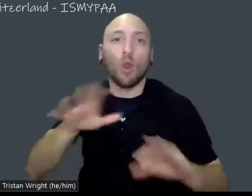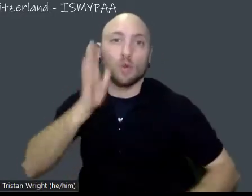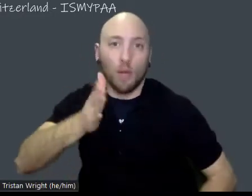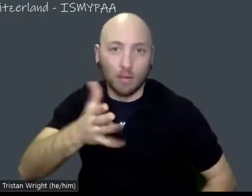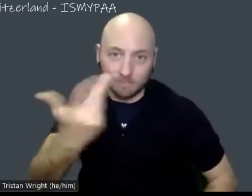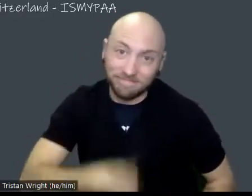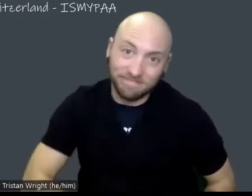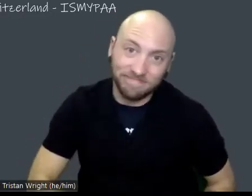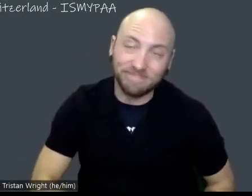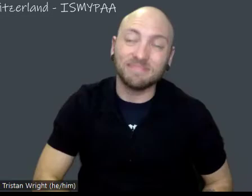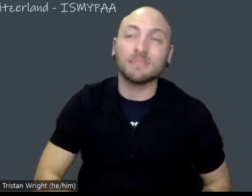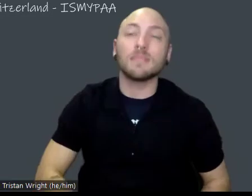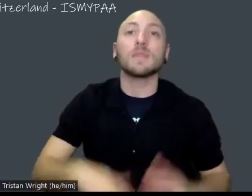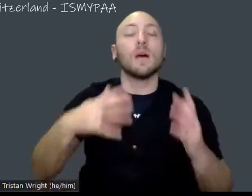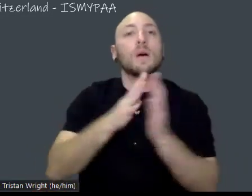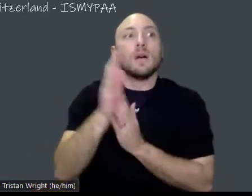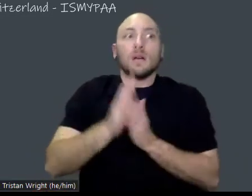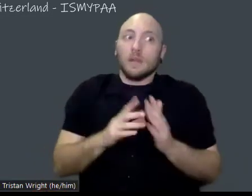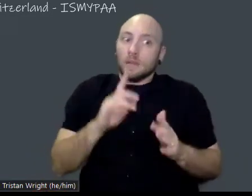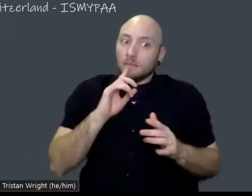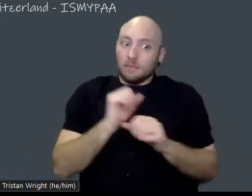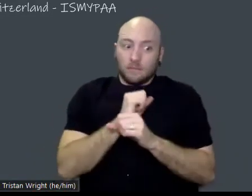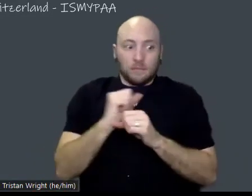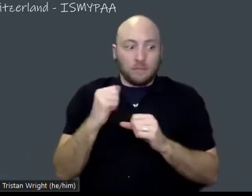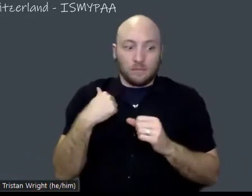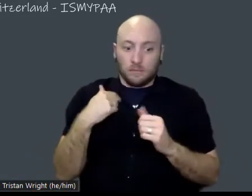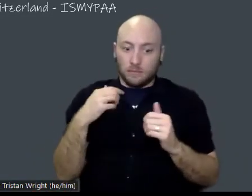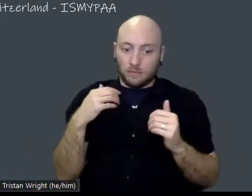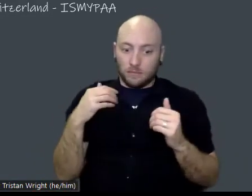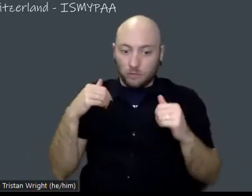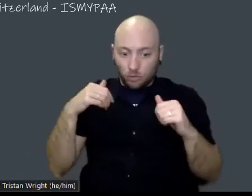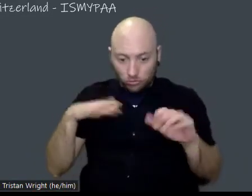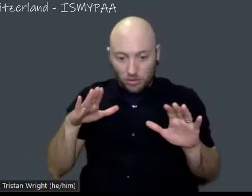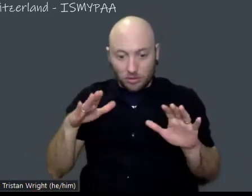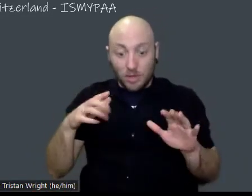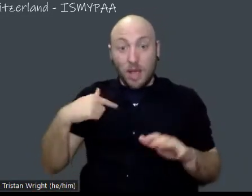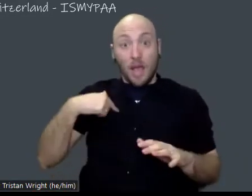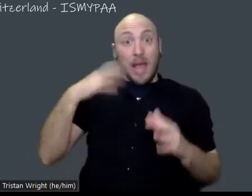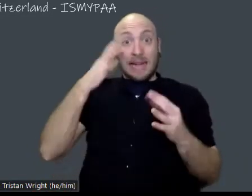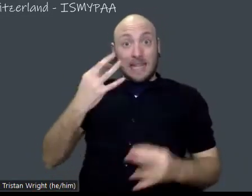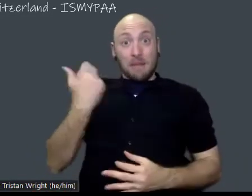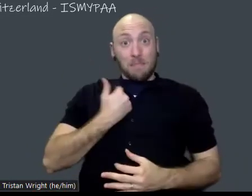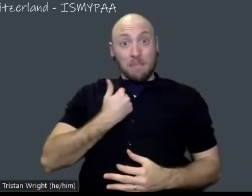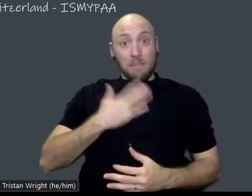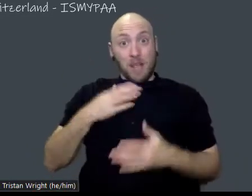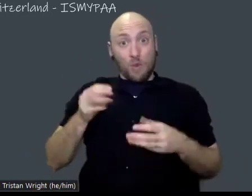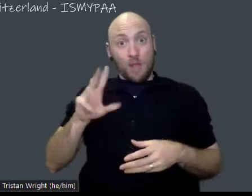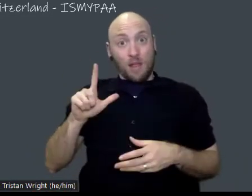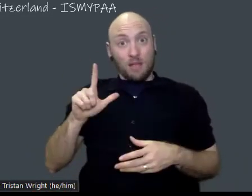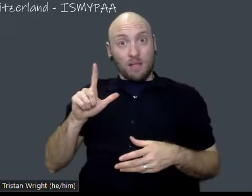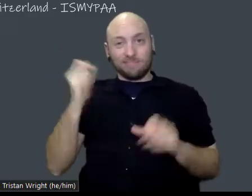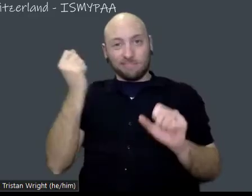surrender, starting not doing on my own, but following directions and work the steps.